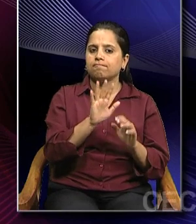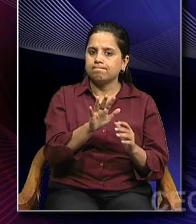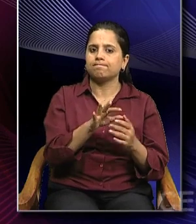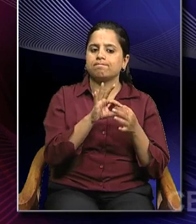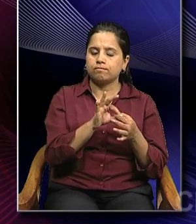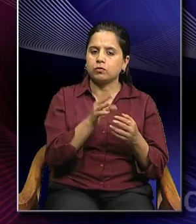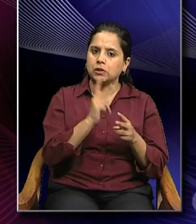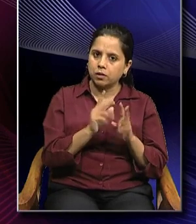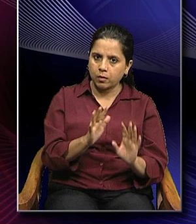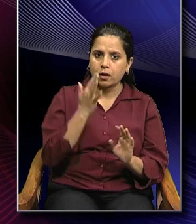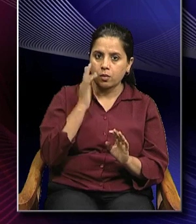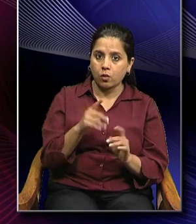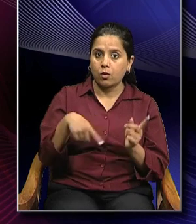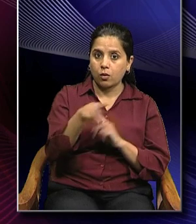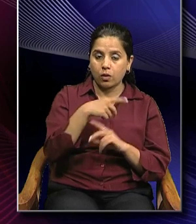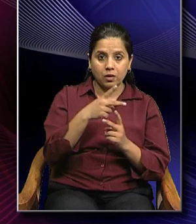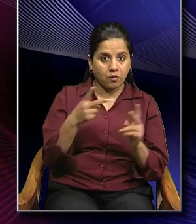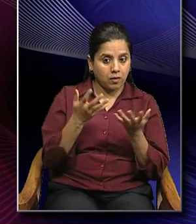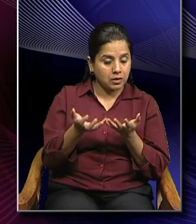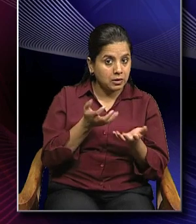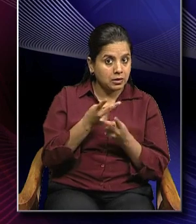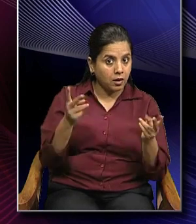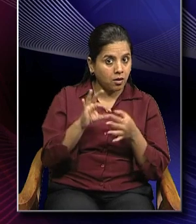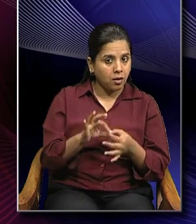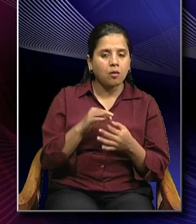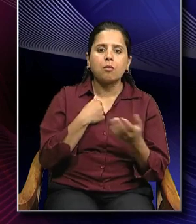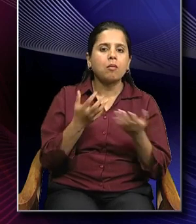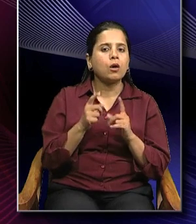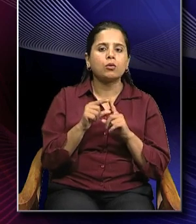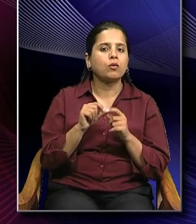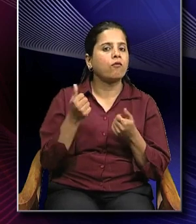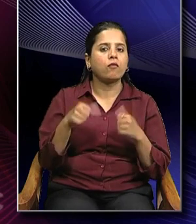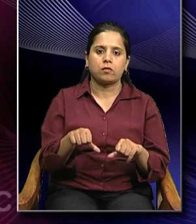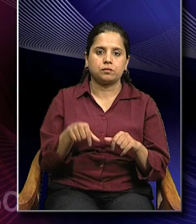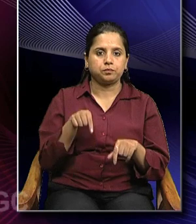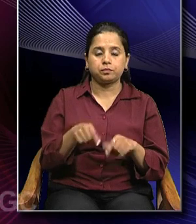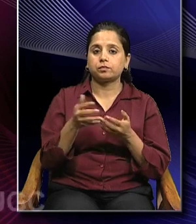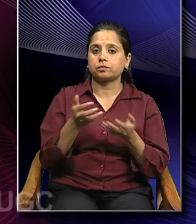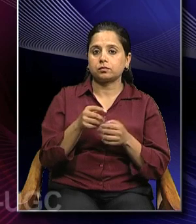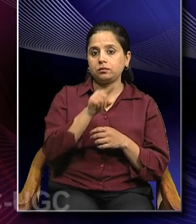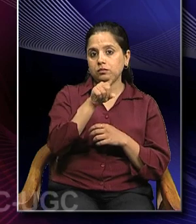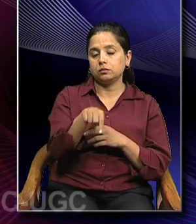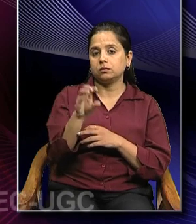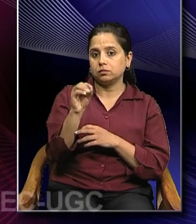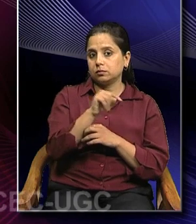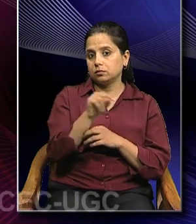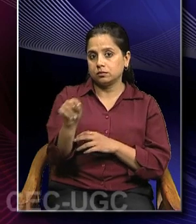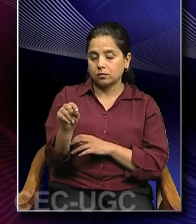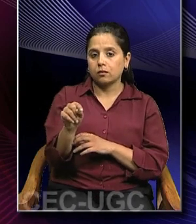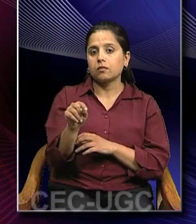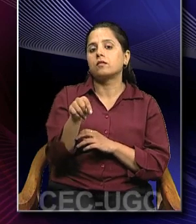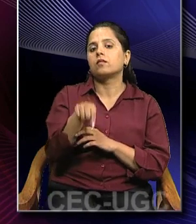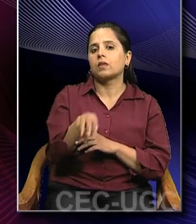marketplace. Unless we are staying relevant in the marketplace, we can't do marketing. So, from marketing 1.0 to